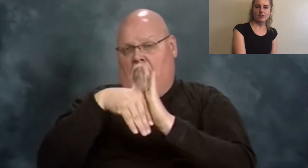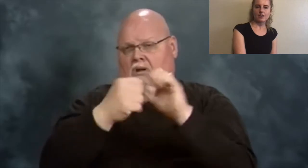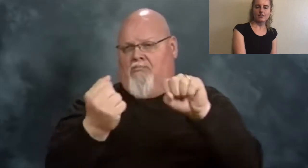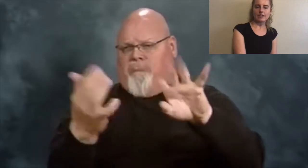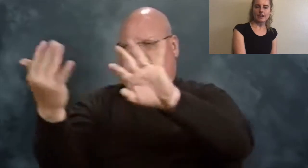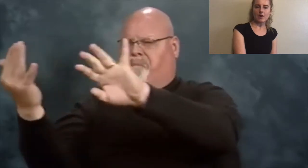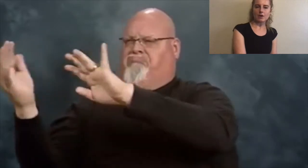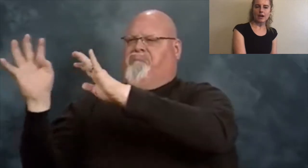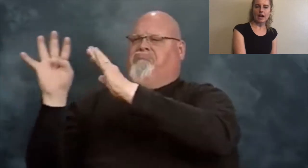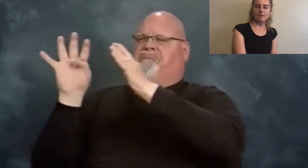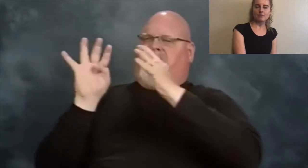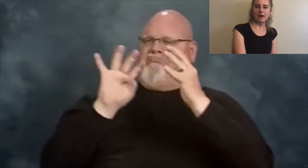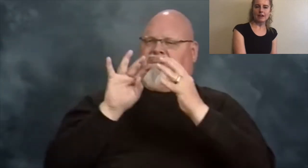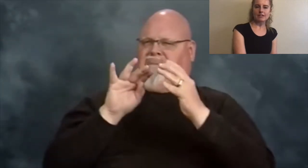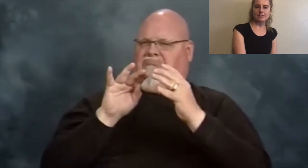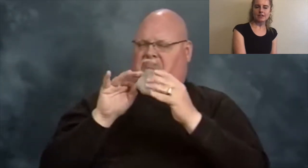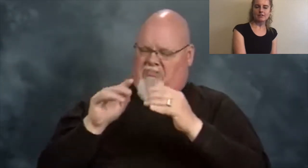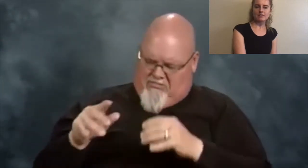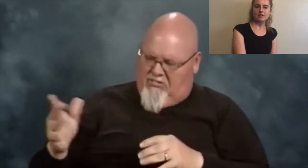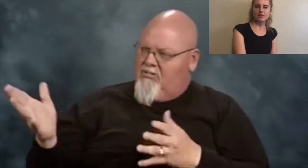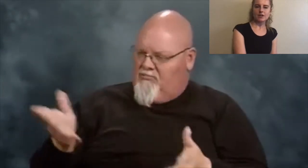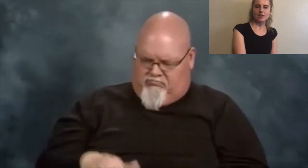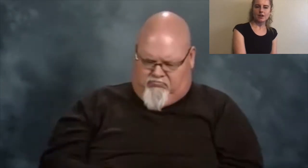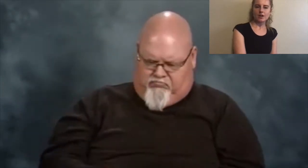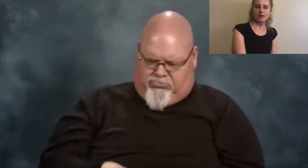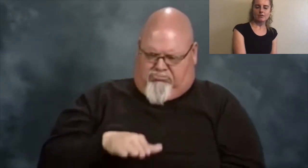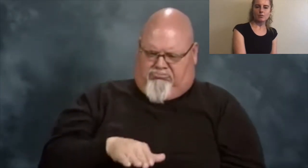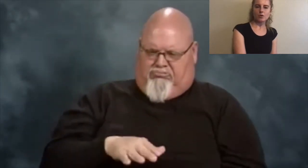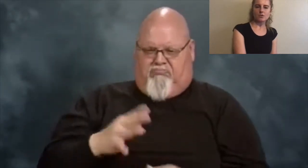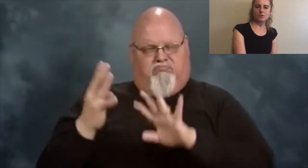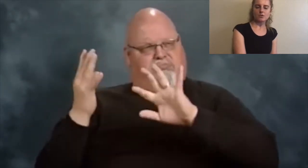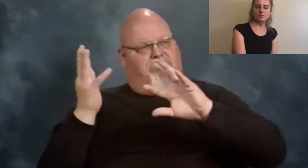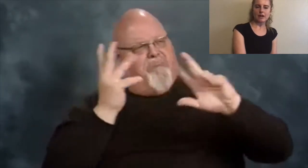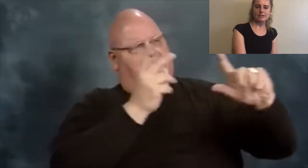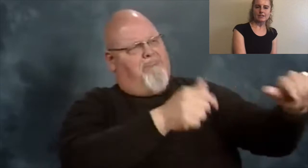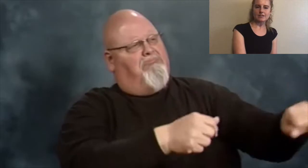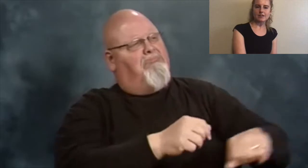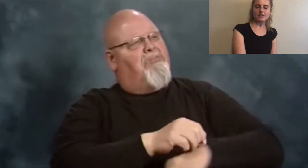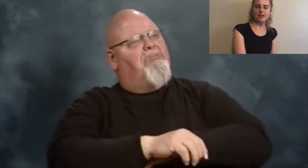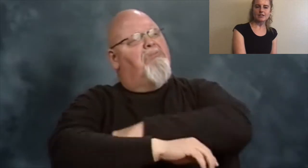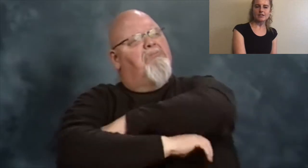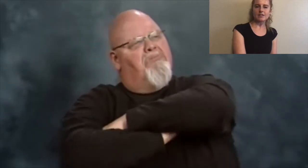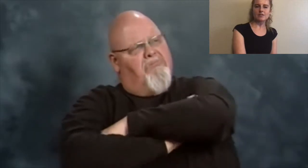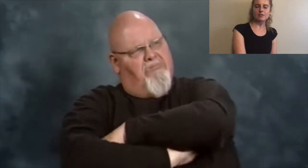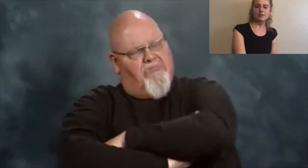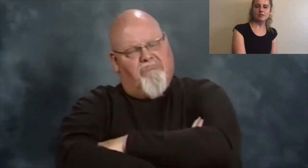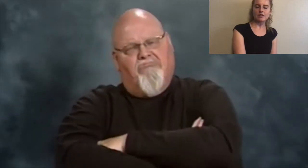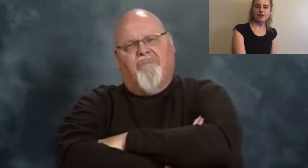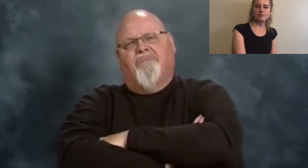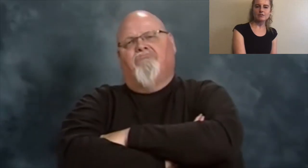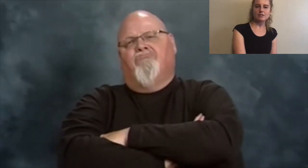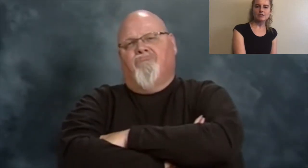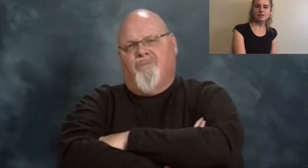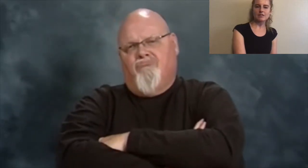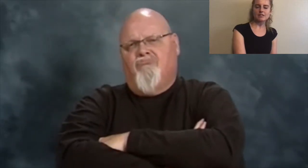And then 1.5 hours had passed, and then a few more students passed in their tests and left, and the stack